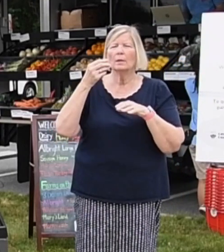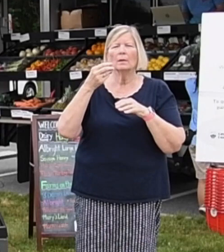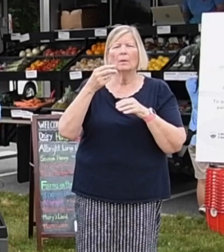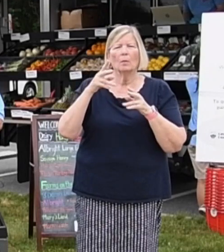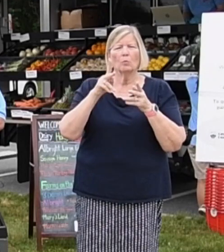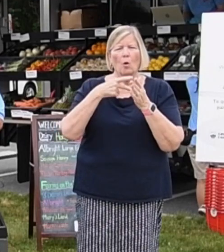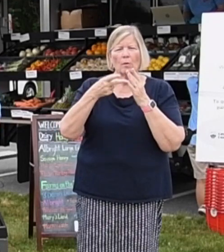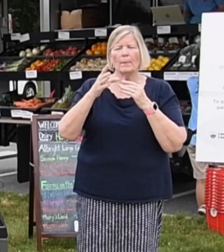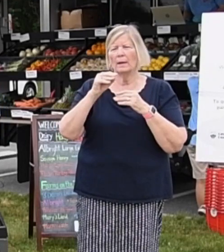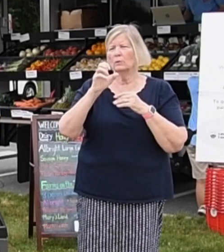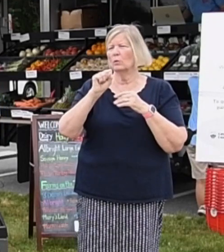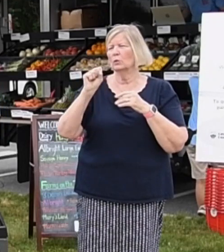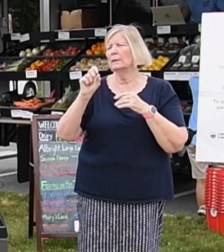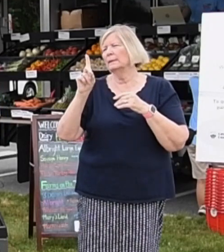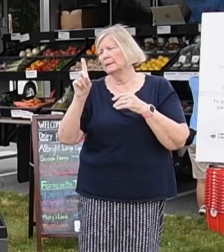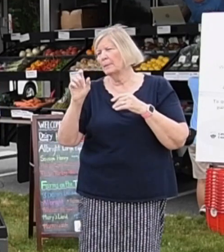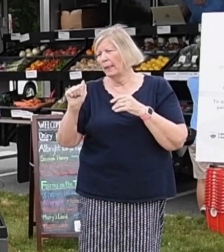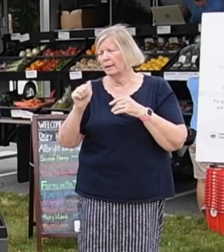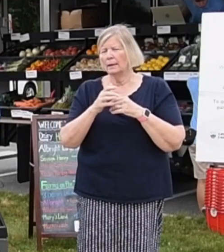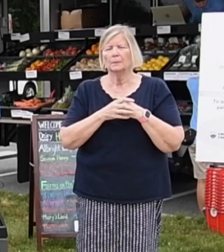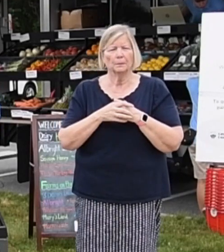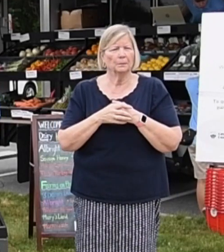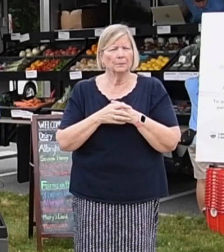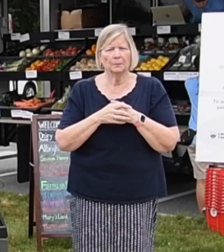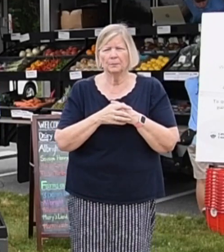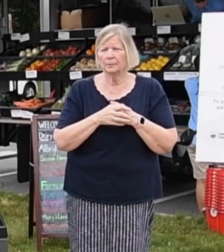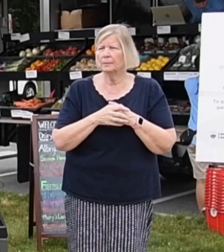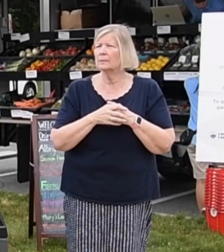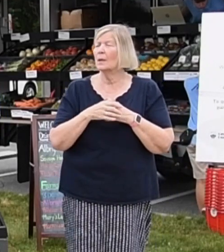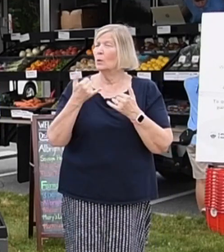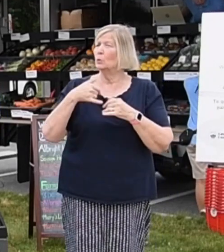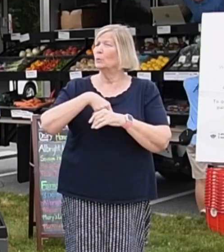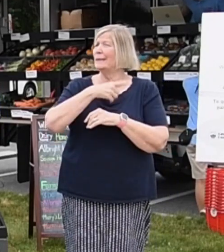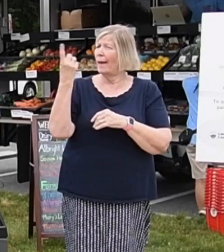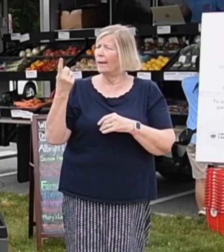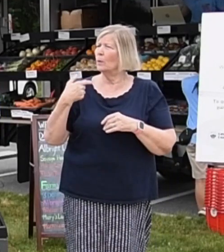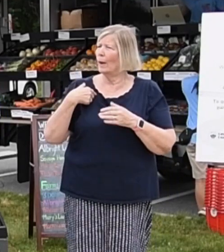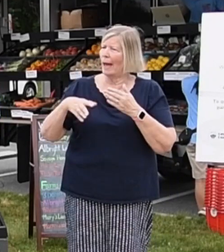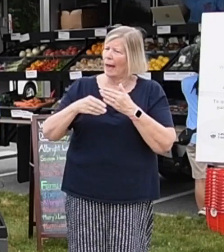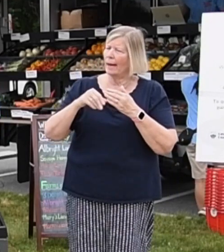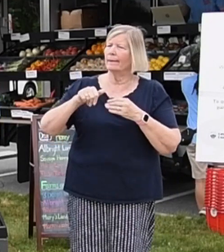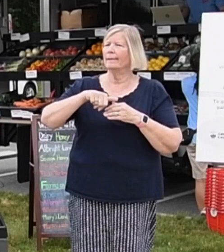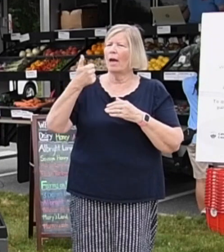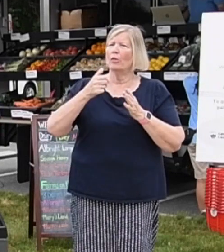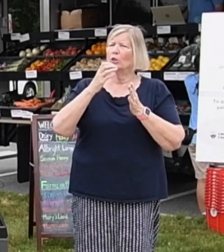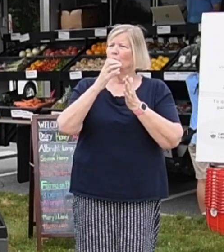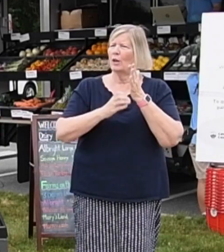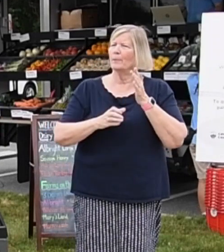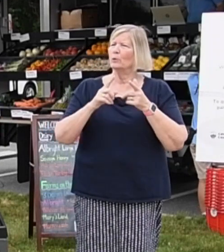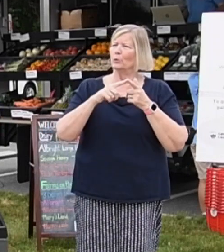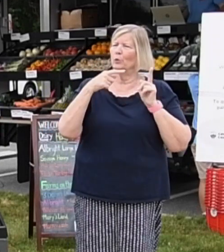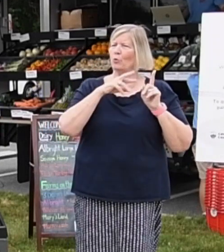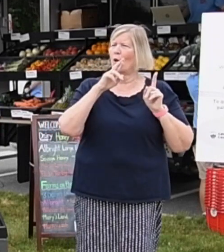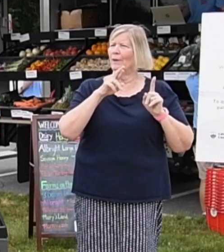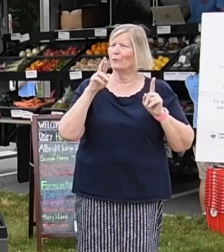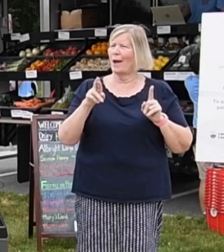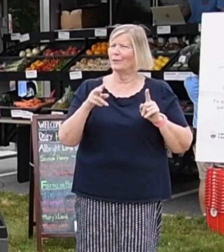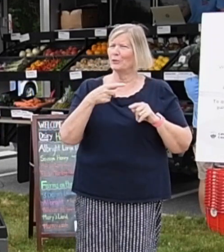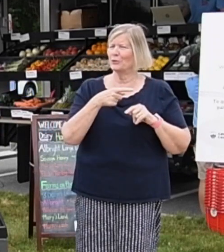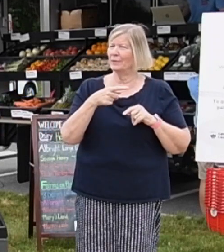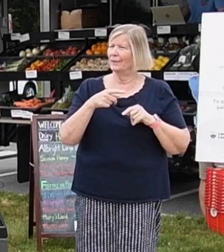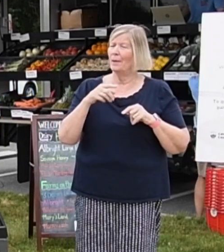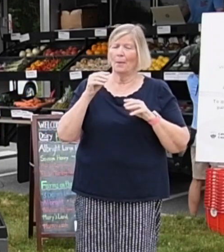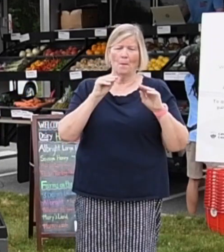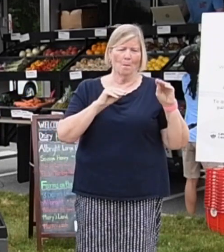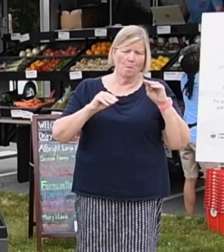Social Security Disability, or Social Security Disability. So today, we add another chapter to the Roving Radish, the Roving Radish